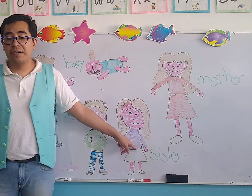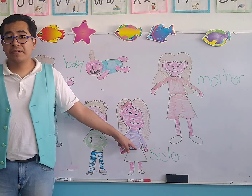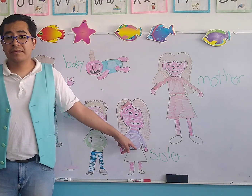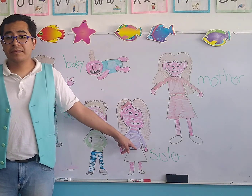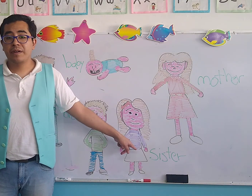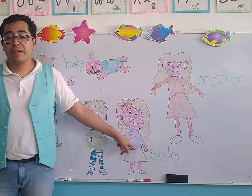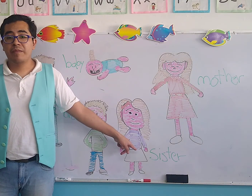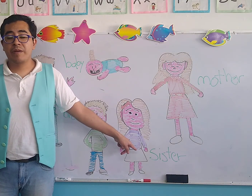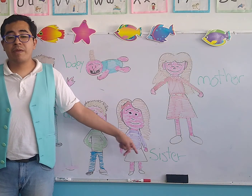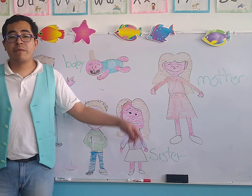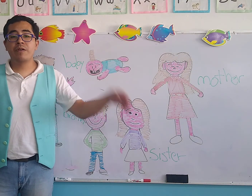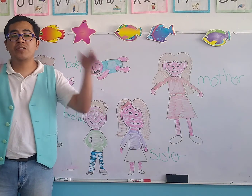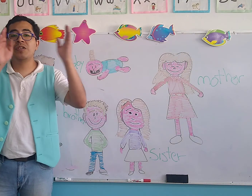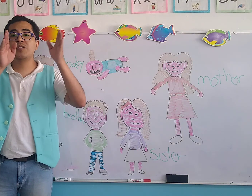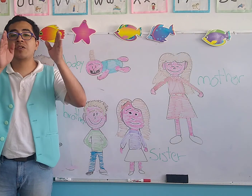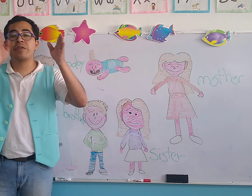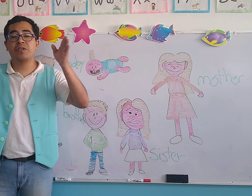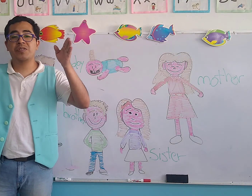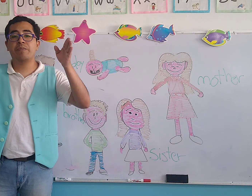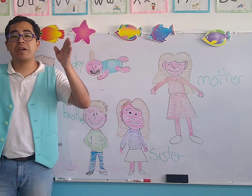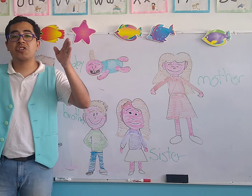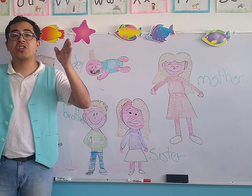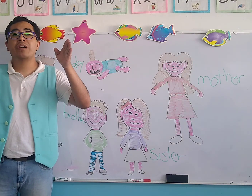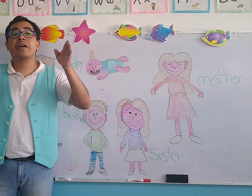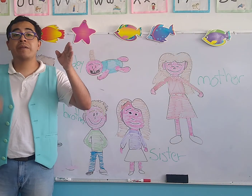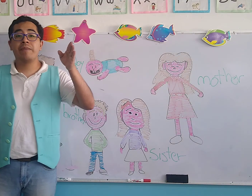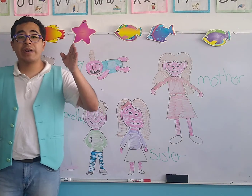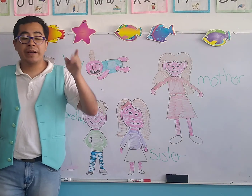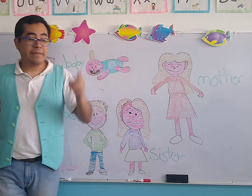sister. Remember, sister in Spanish, hermana.